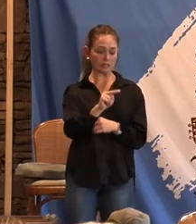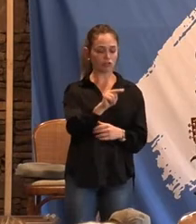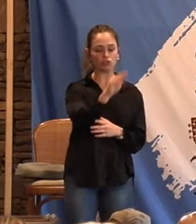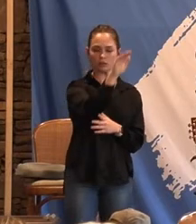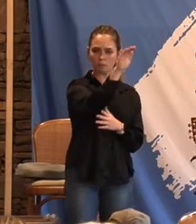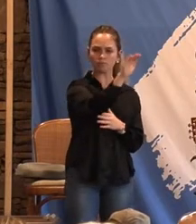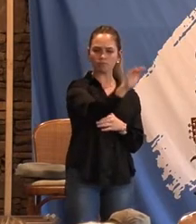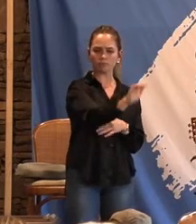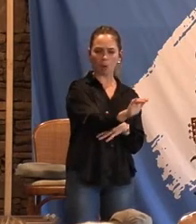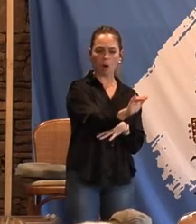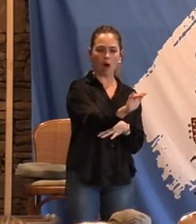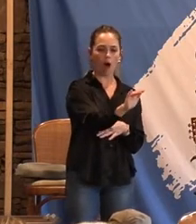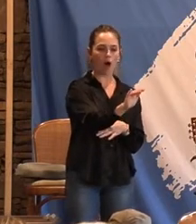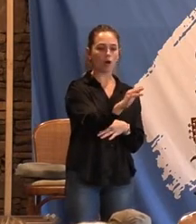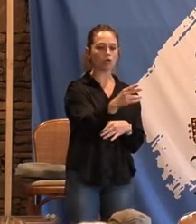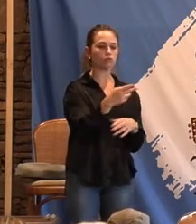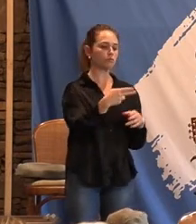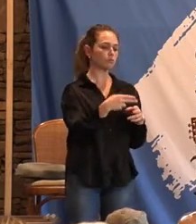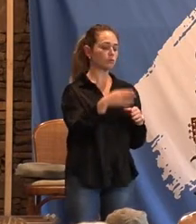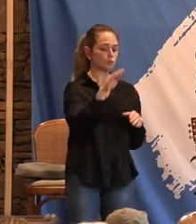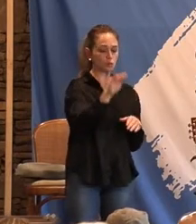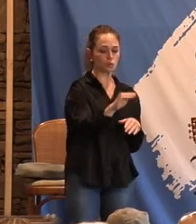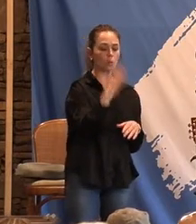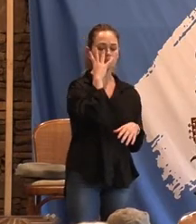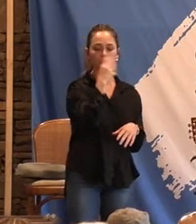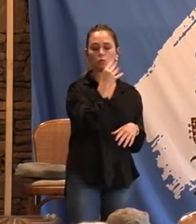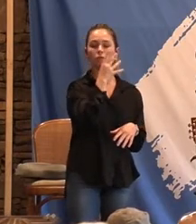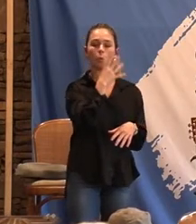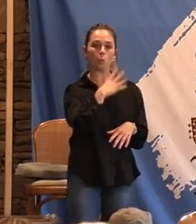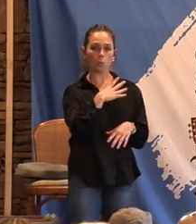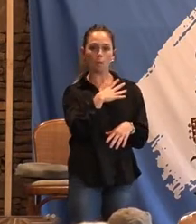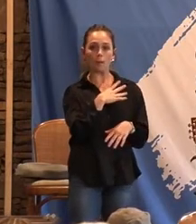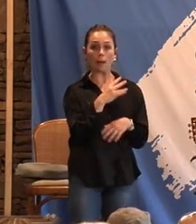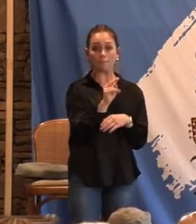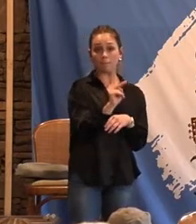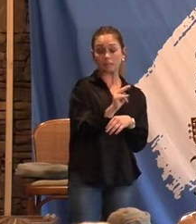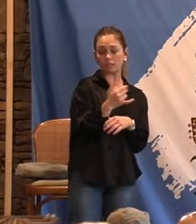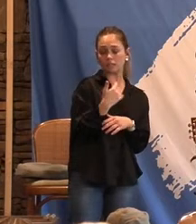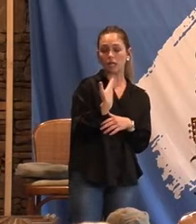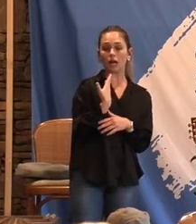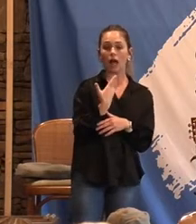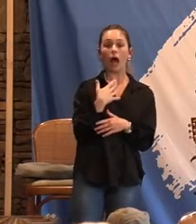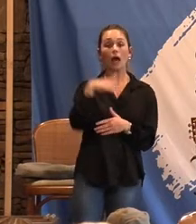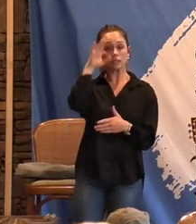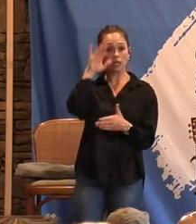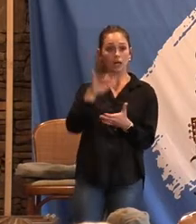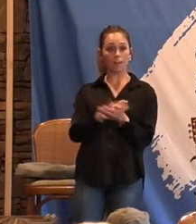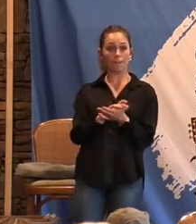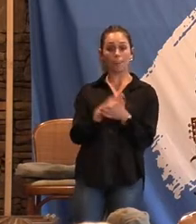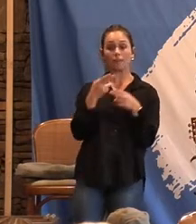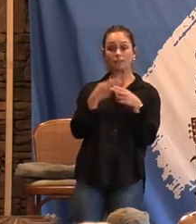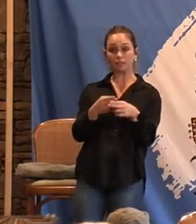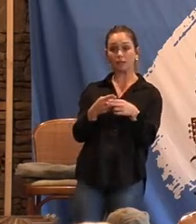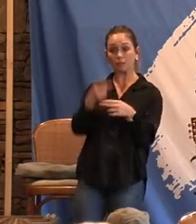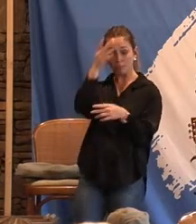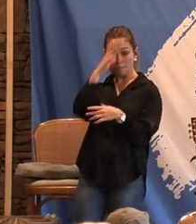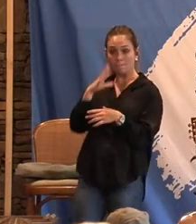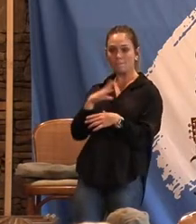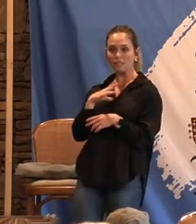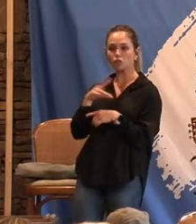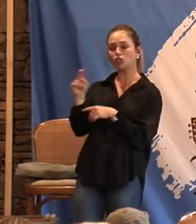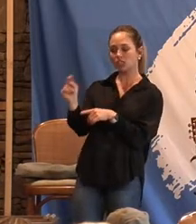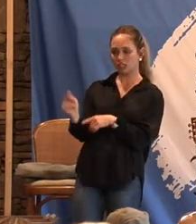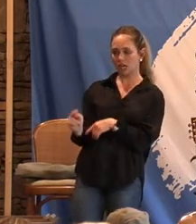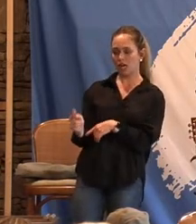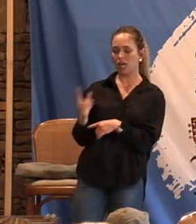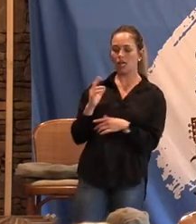small, petite, beautiful lady. And Miss Nana had a husband. His name was Mr. Nana.